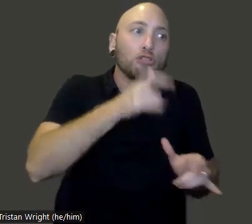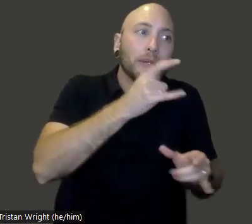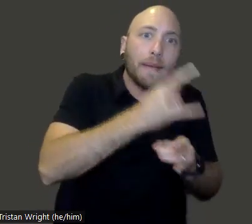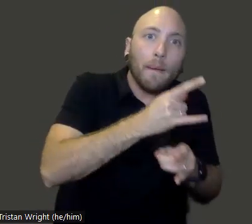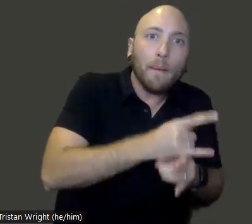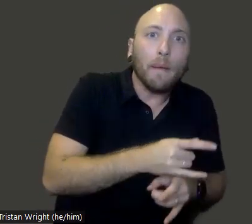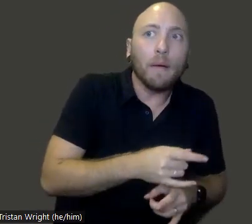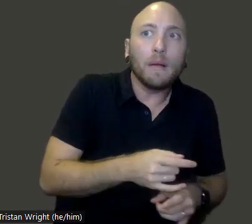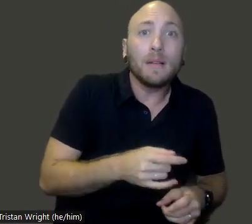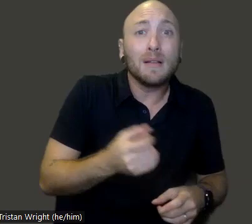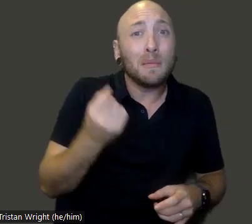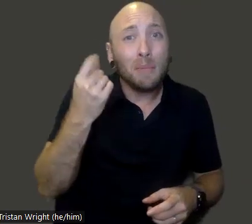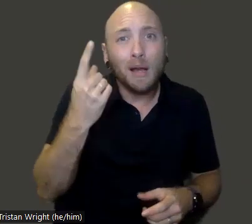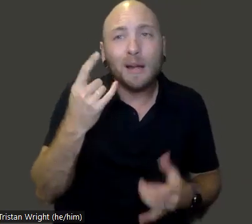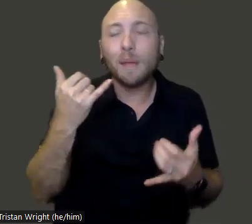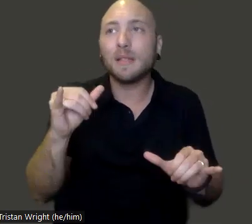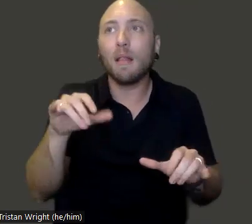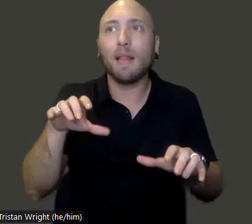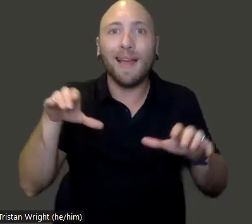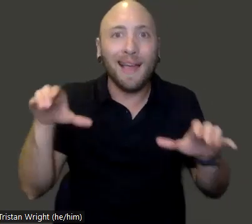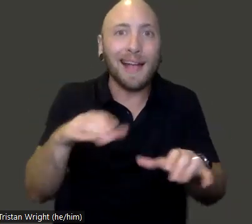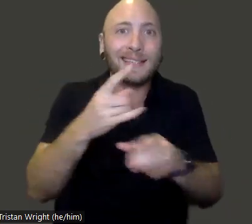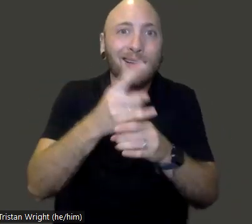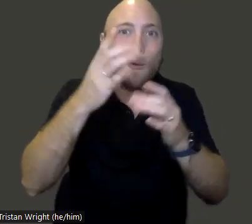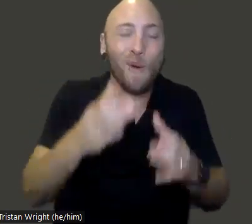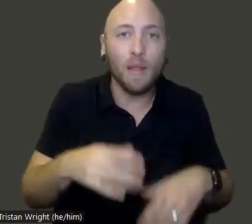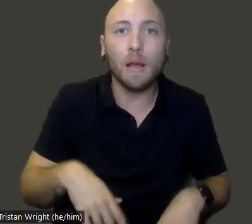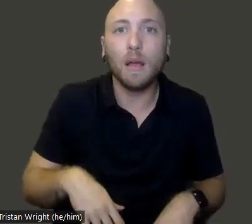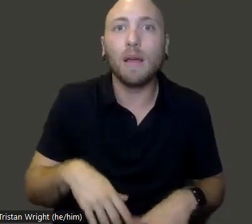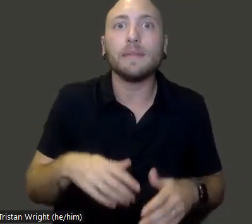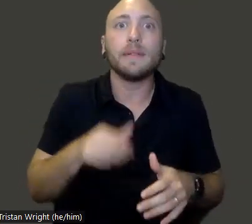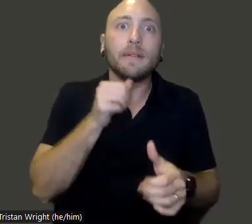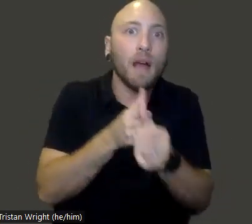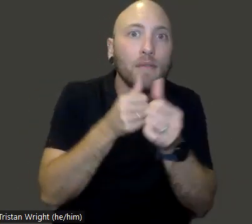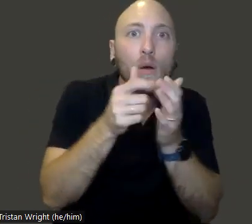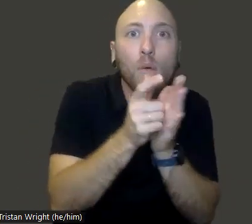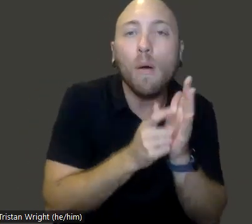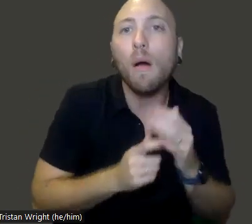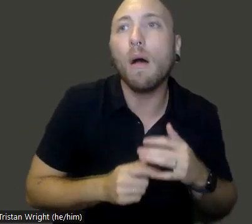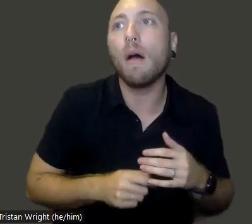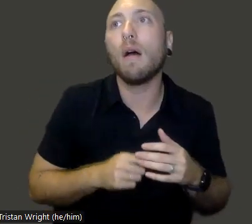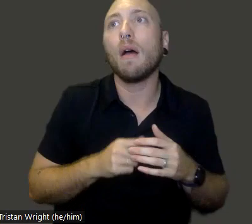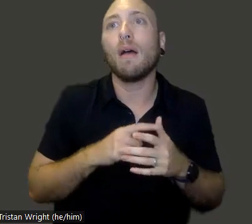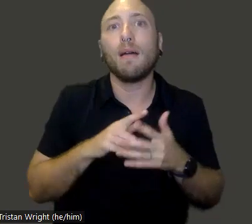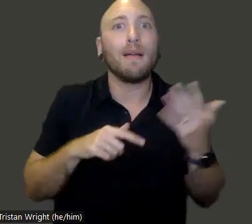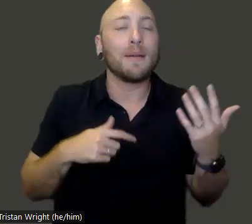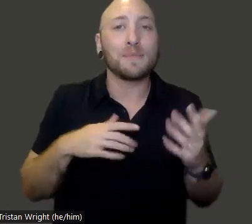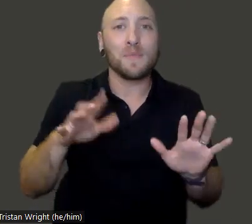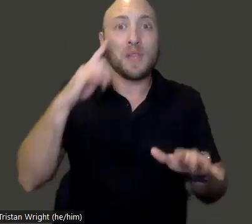breaking the law, you know, causing trouble for other people. Except that now, because I don't drink, I think that I should get a pass for